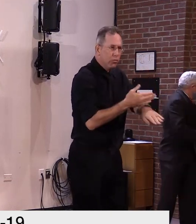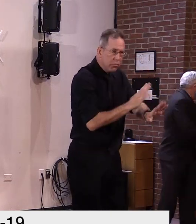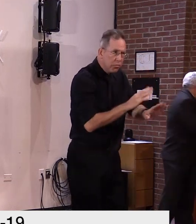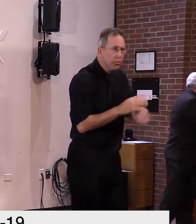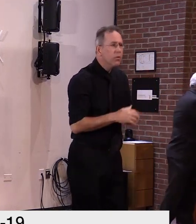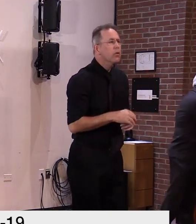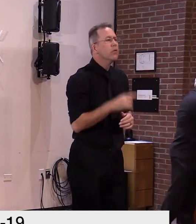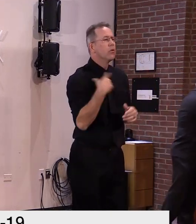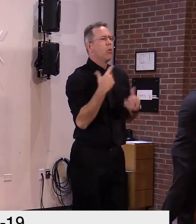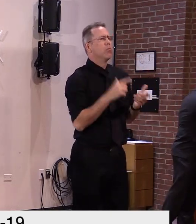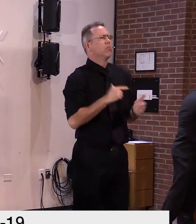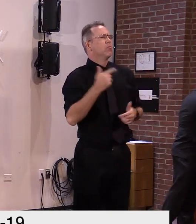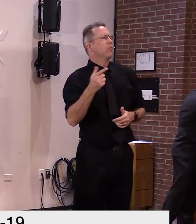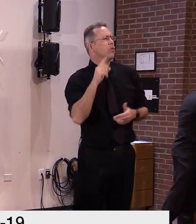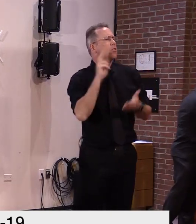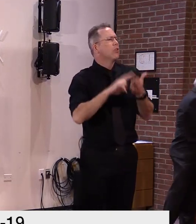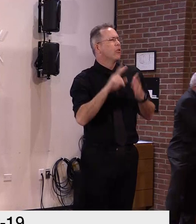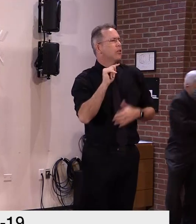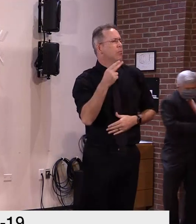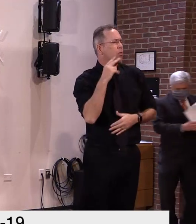Smith.